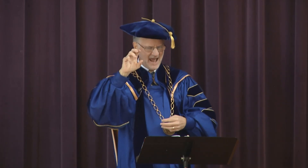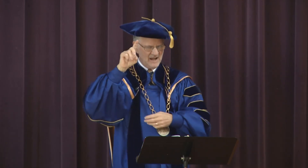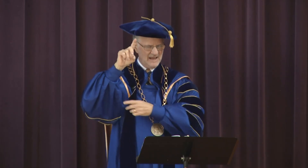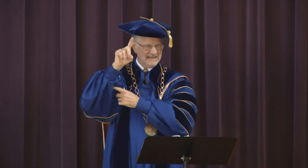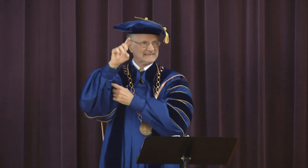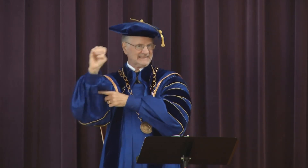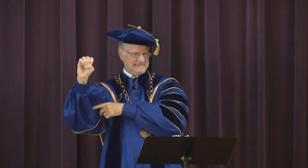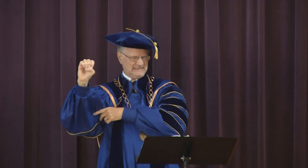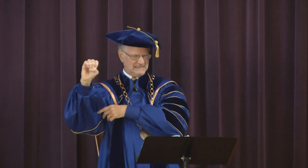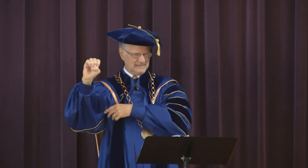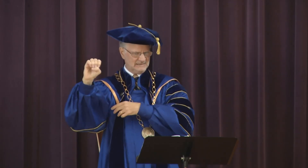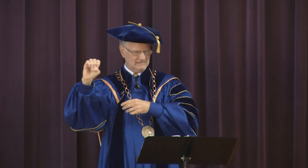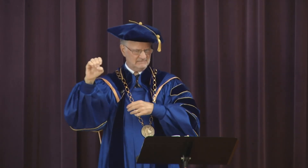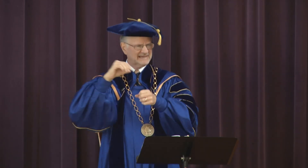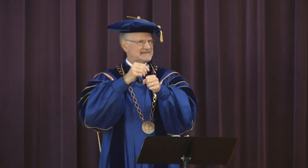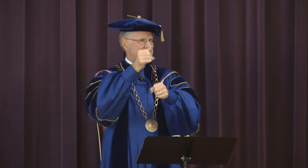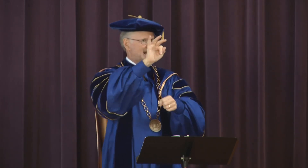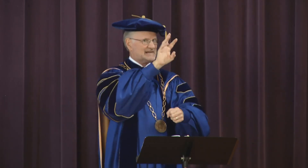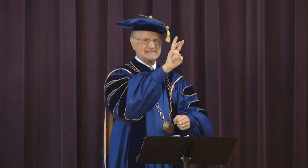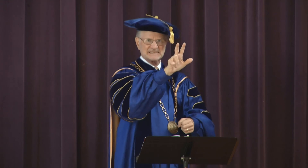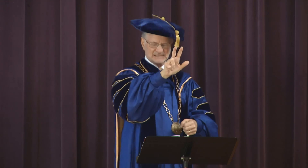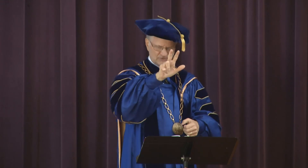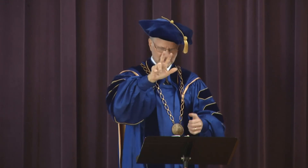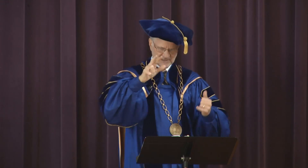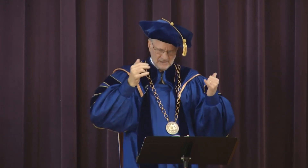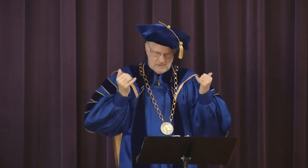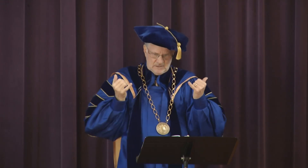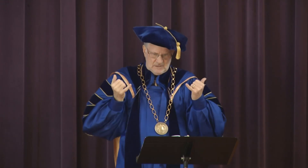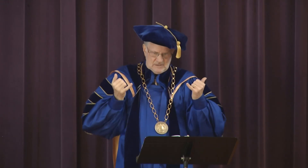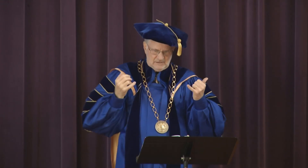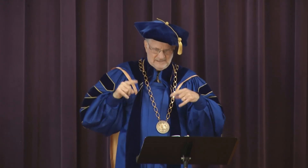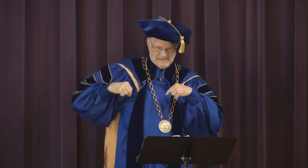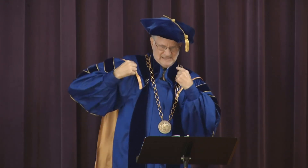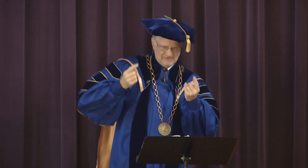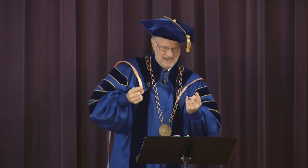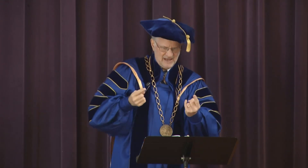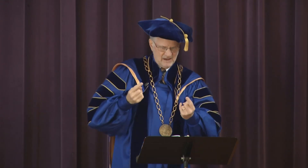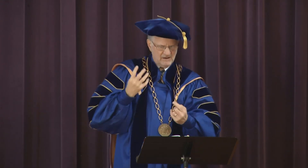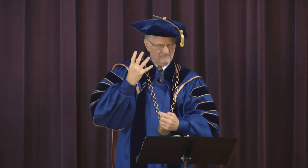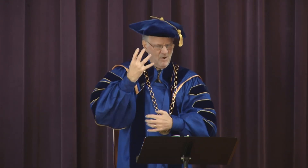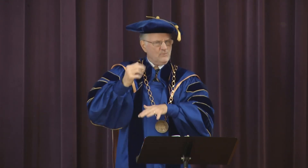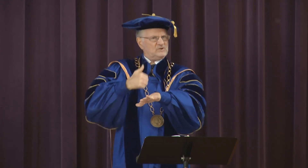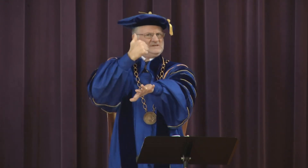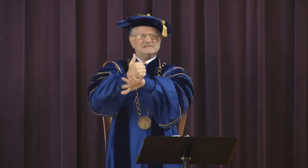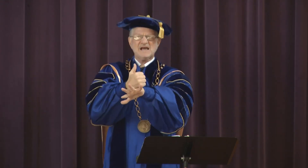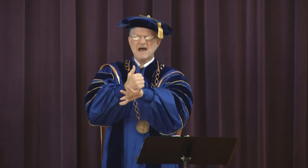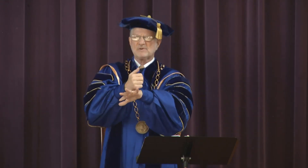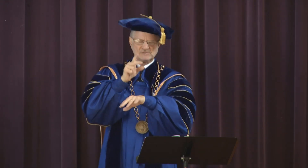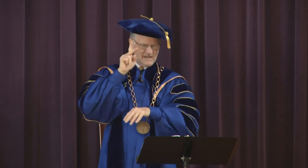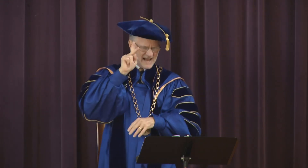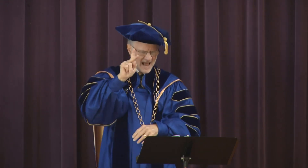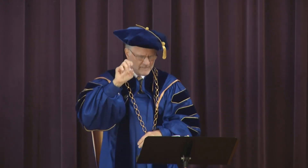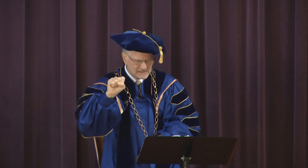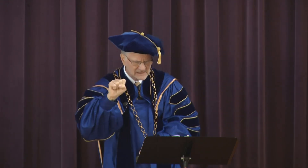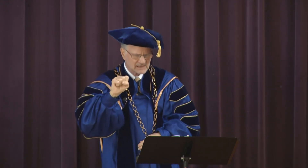Kappa Zeta, and Delta Epsilon in 1963. Since that time, we've had the establishment of